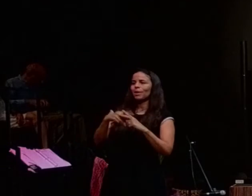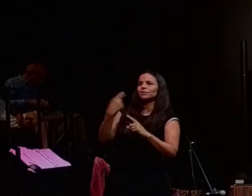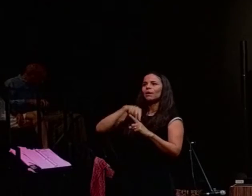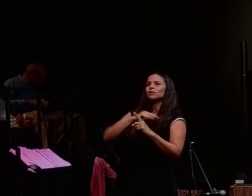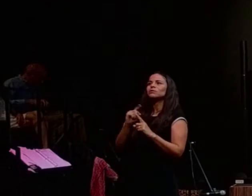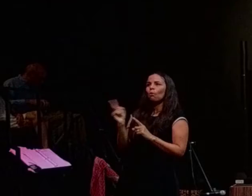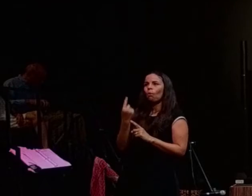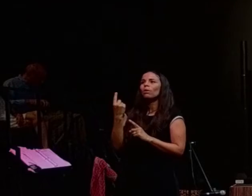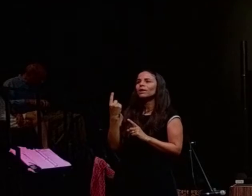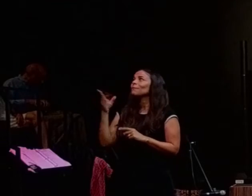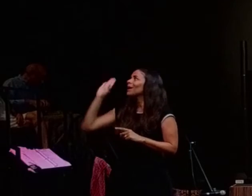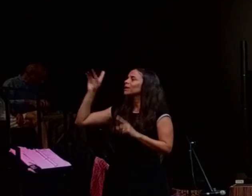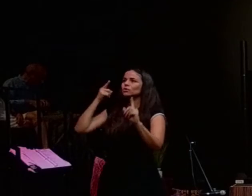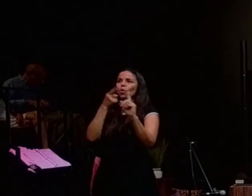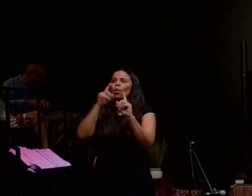his children to him.